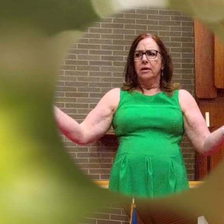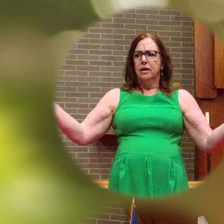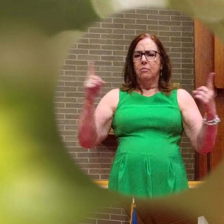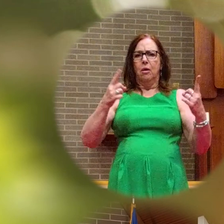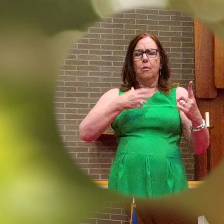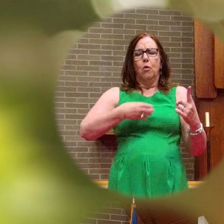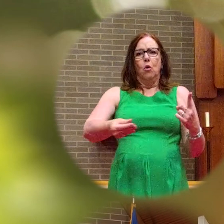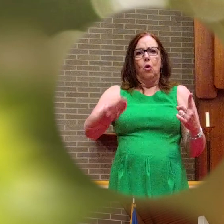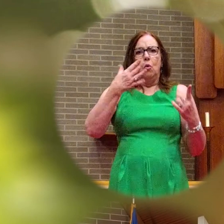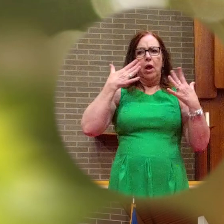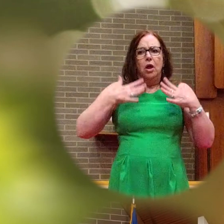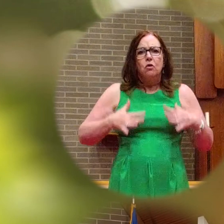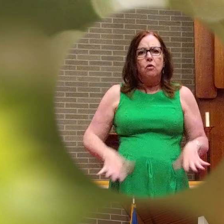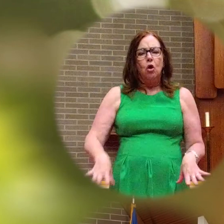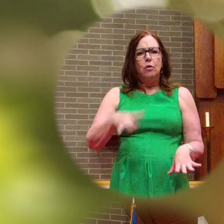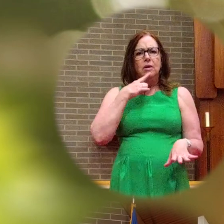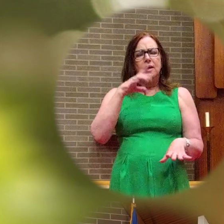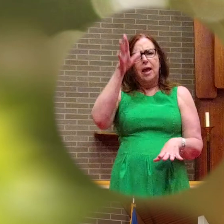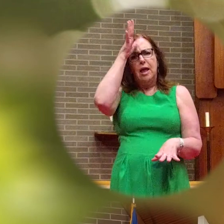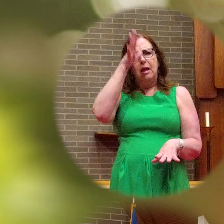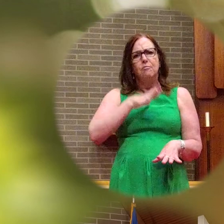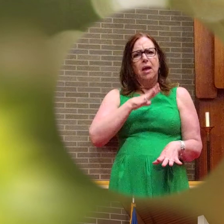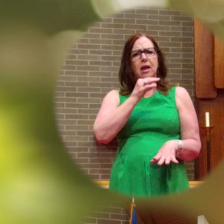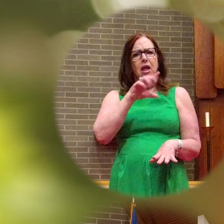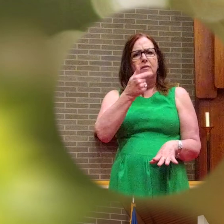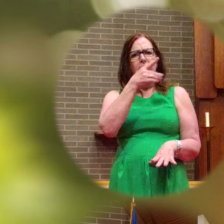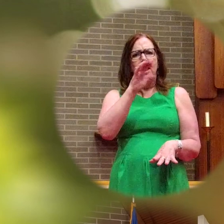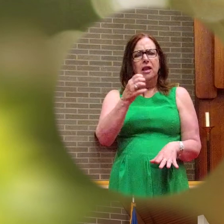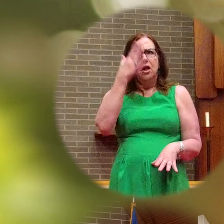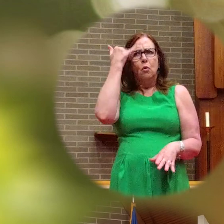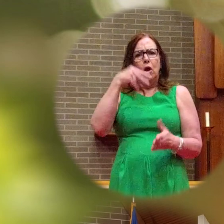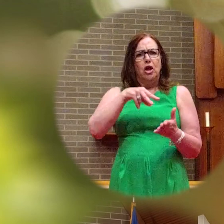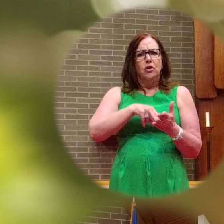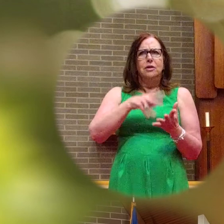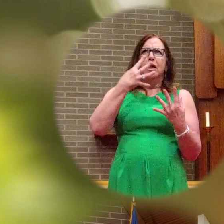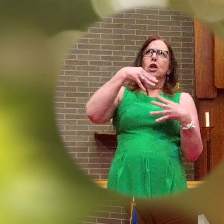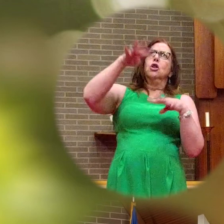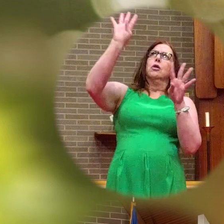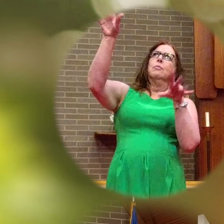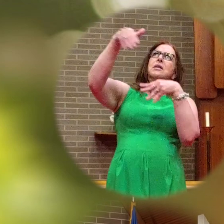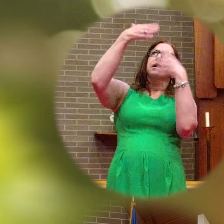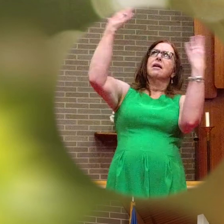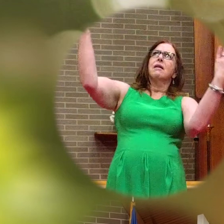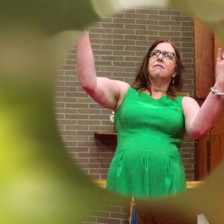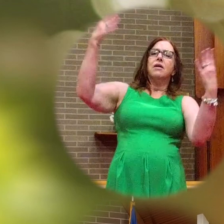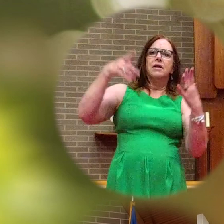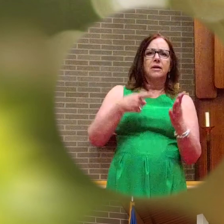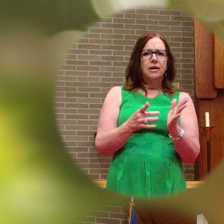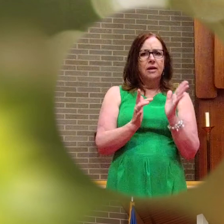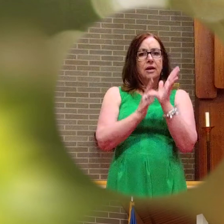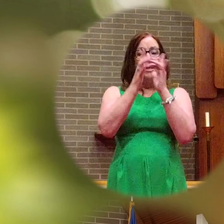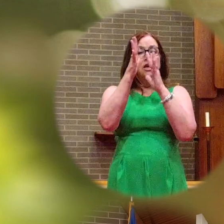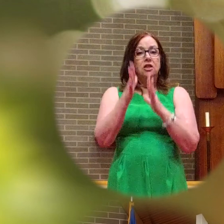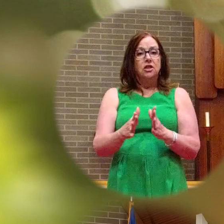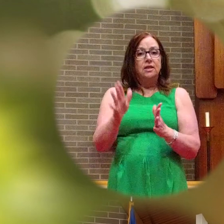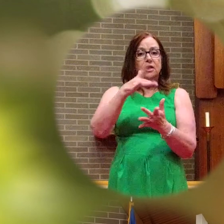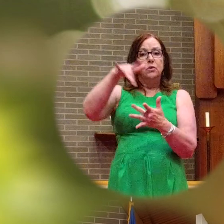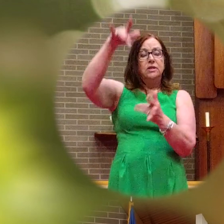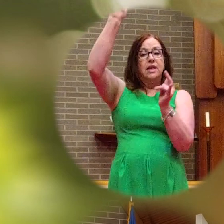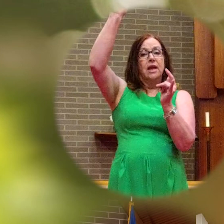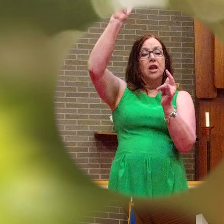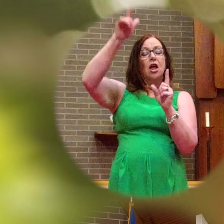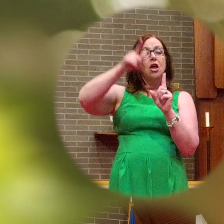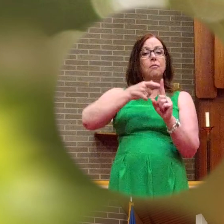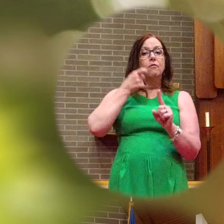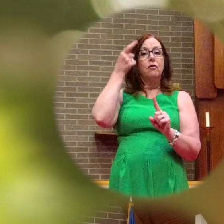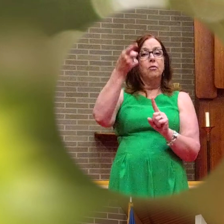white robes and said, "Men of Galilee, why do you stand looking into heaven? This Jesus, who is taken